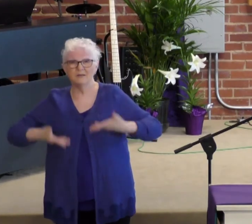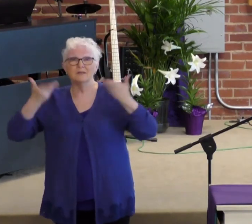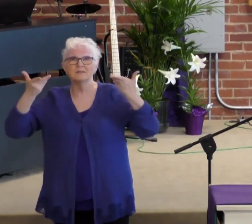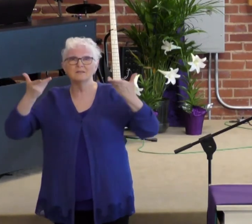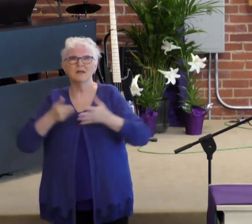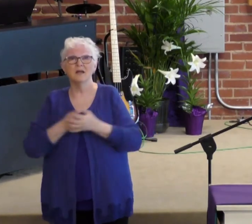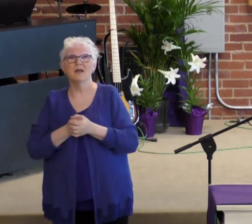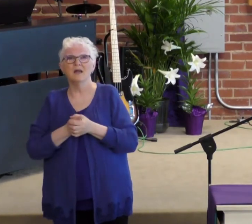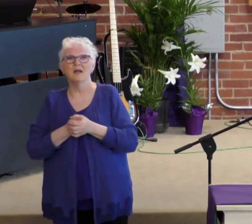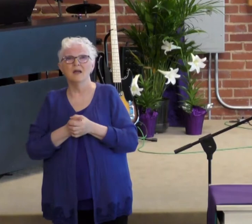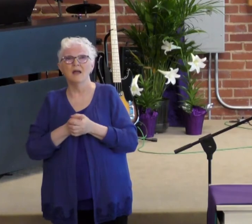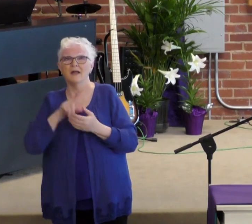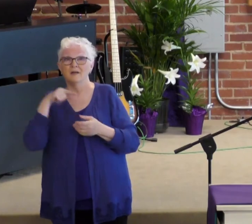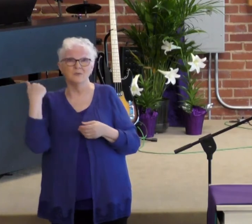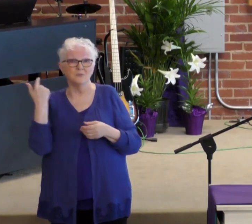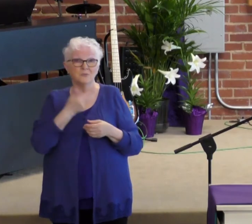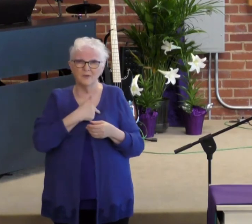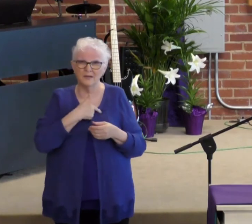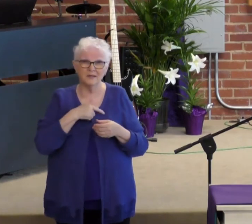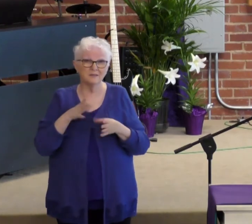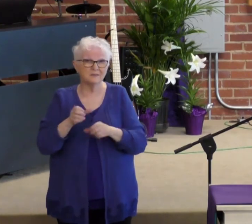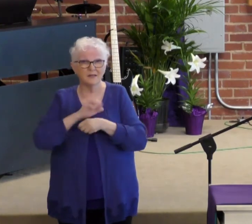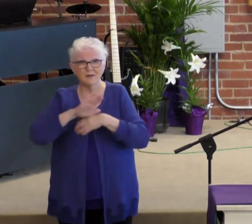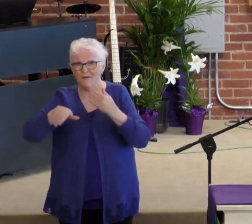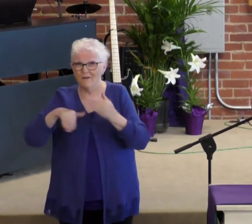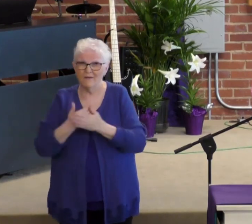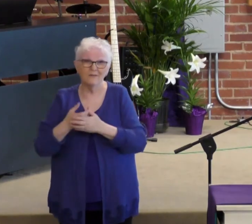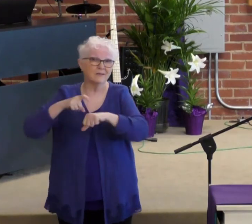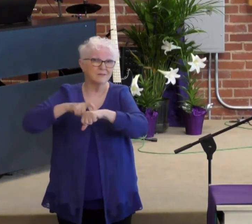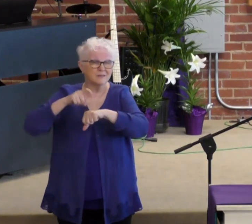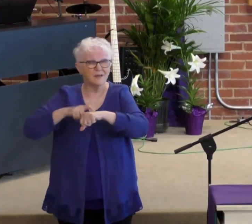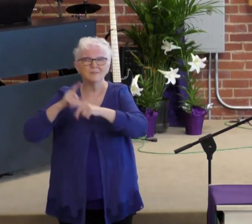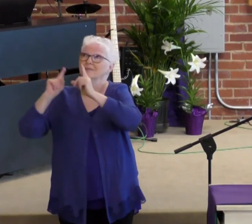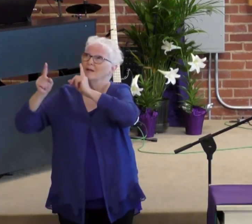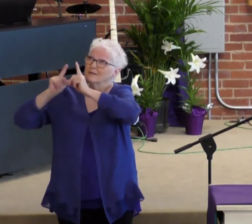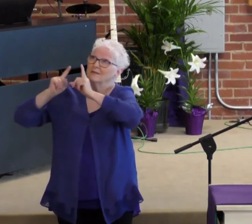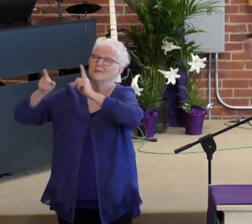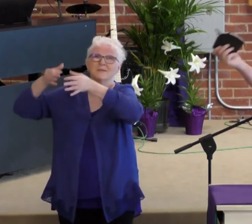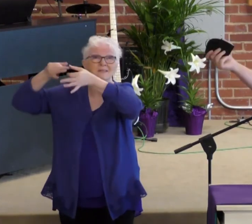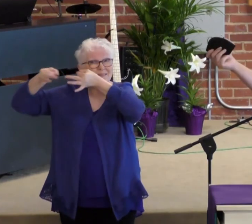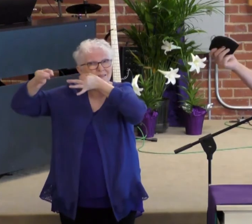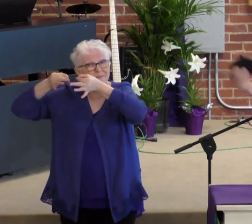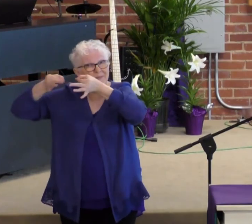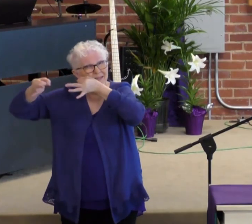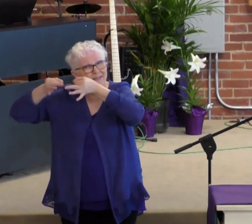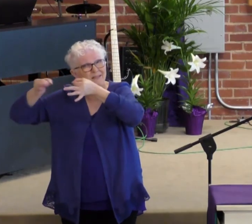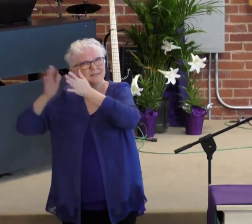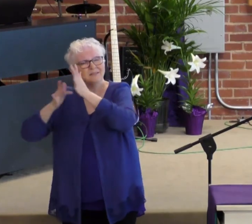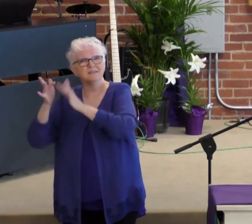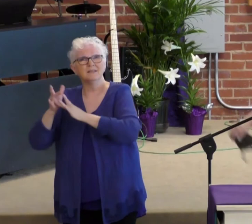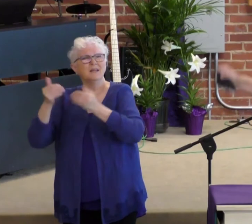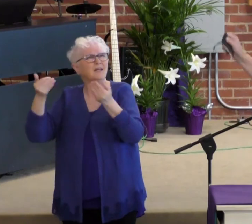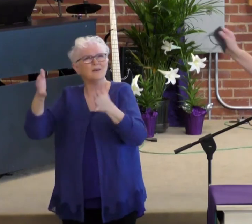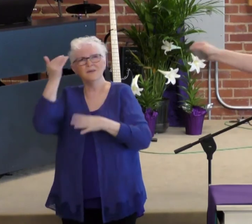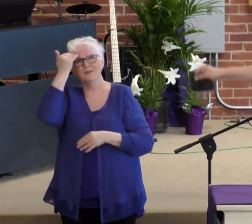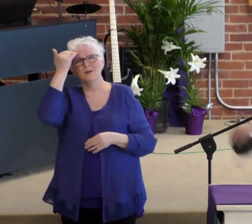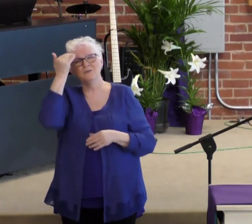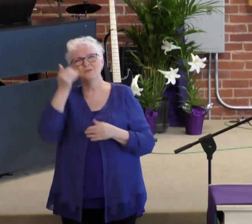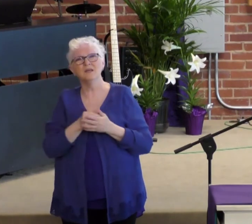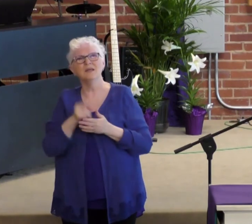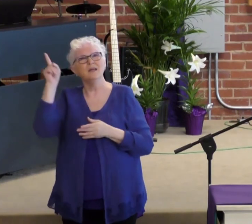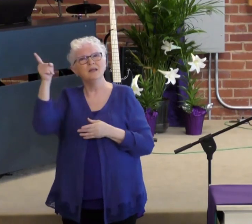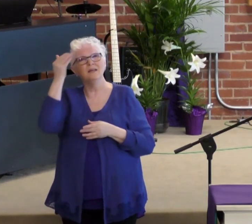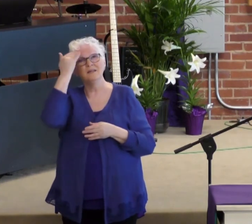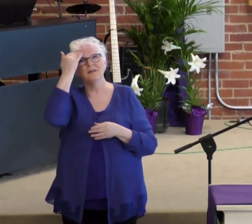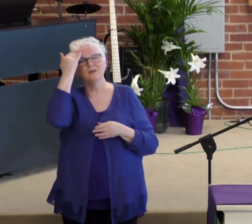our time talking to him and explaining to him as if he doesn't know. He already knows. He knows the end from